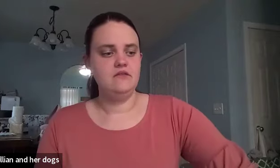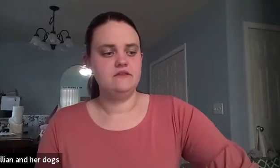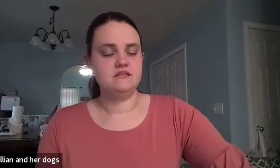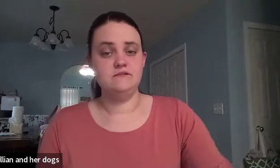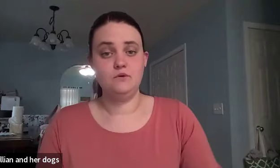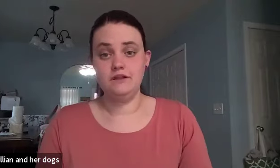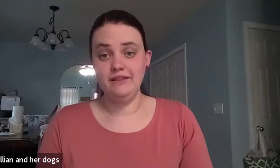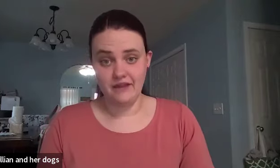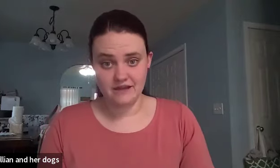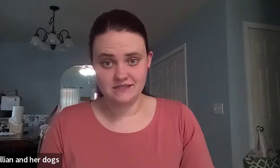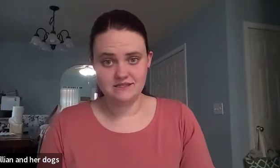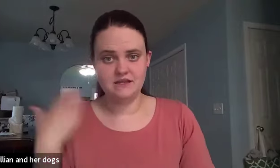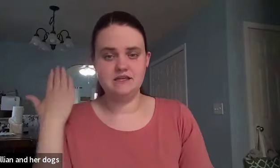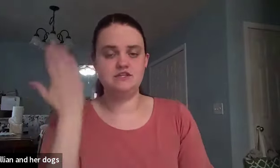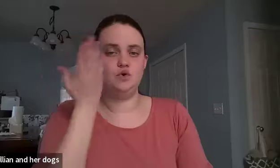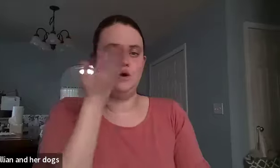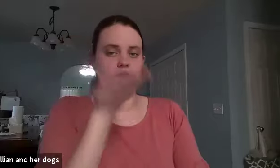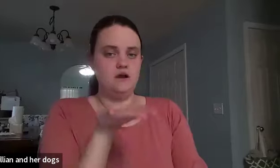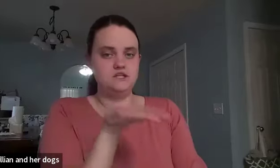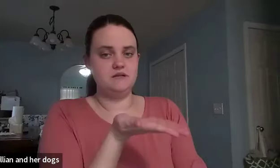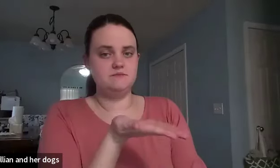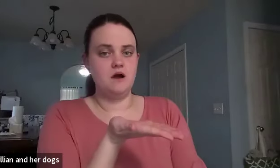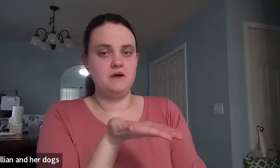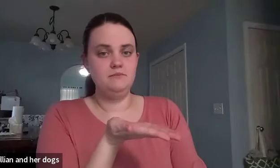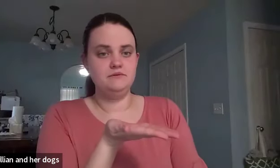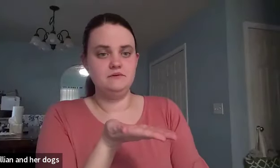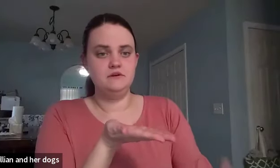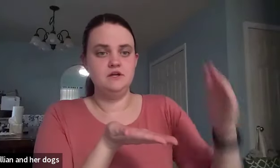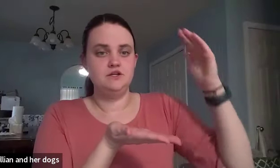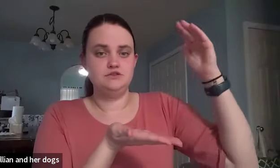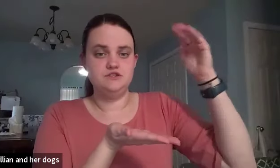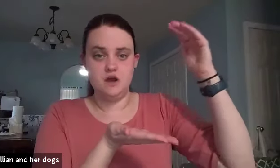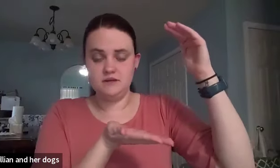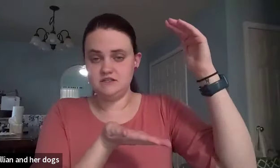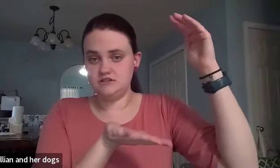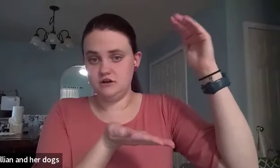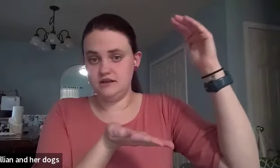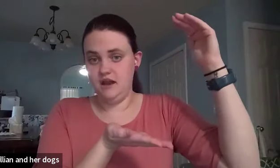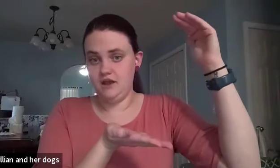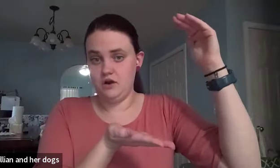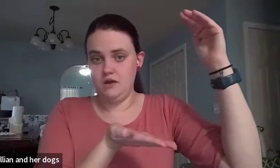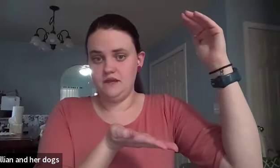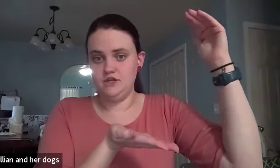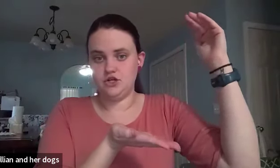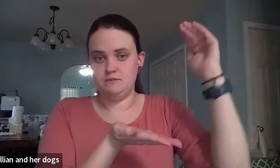And then the sign for less is your non-dominant palm up. Your dominant is going to start higher up and you're going to